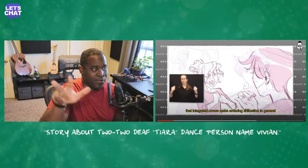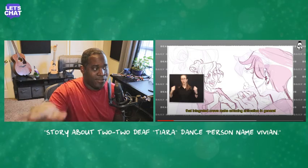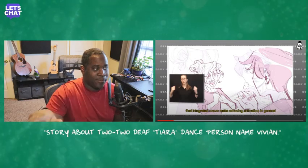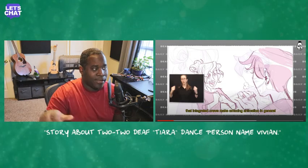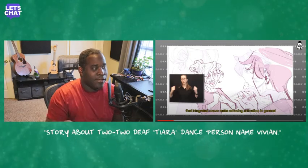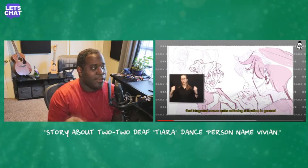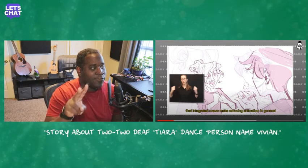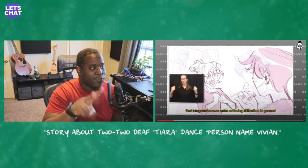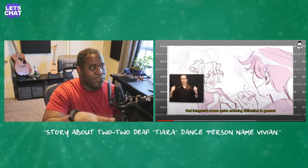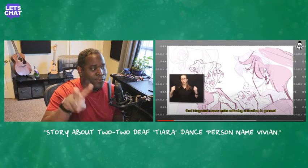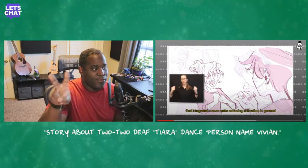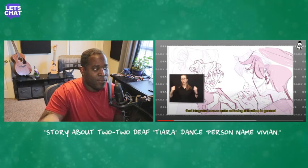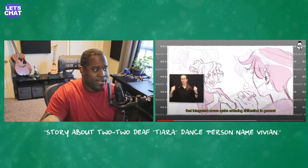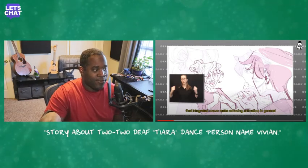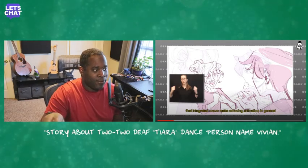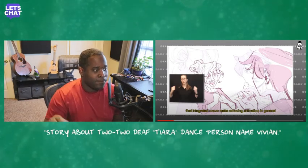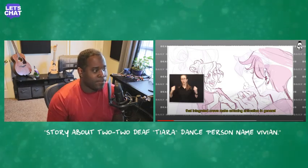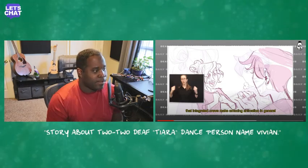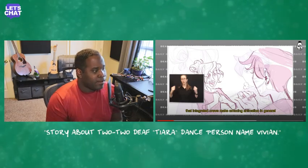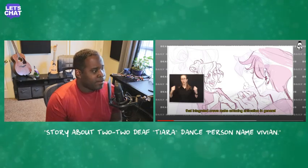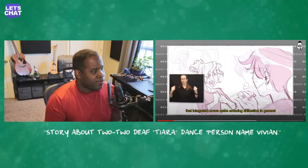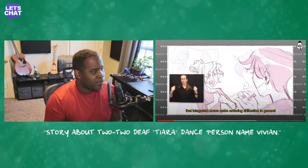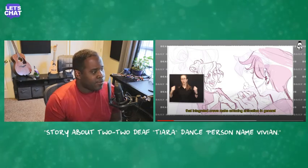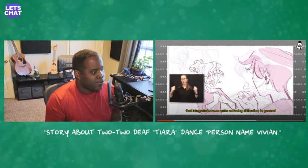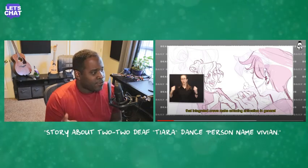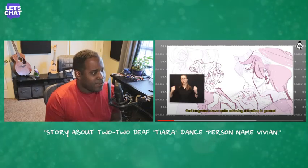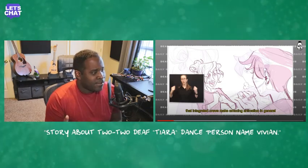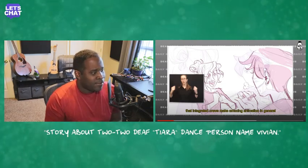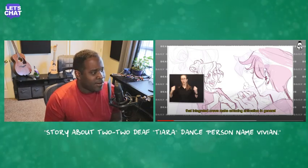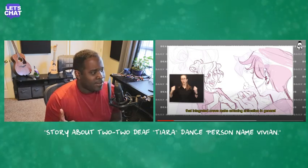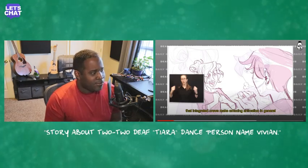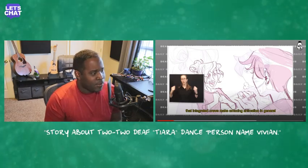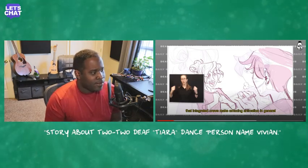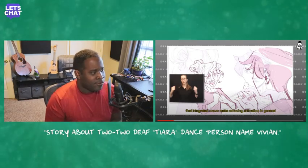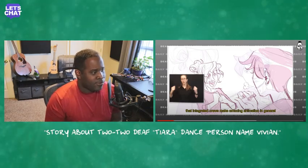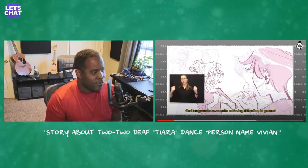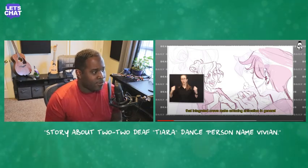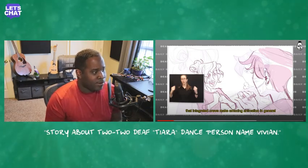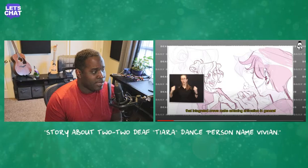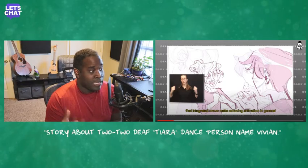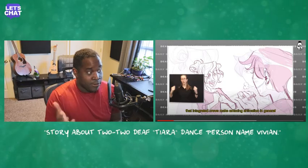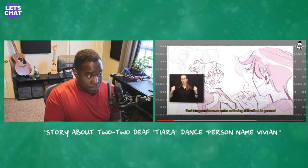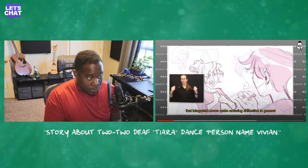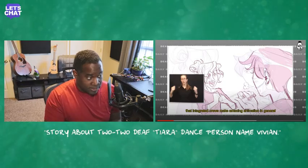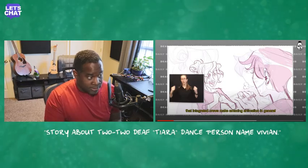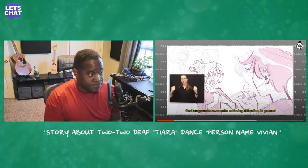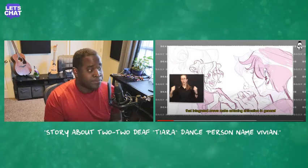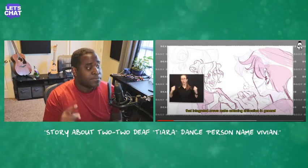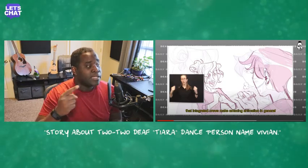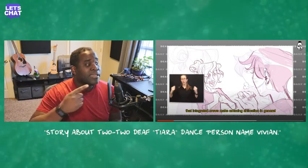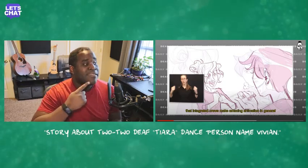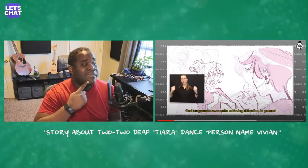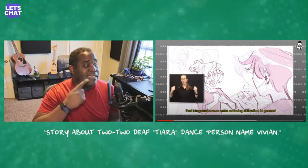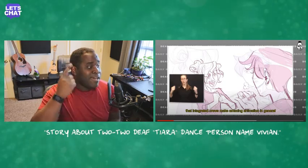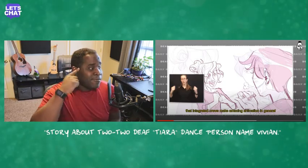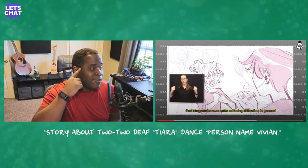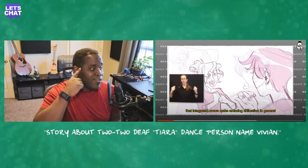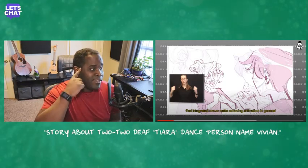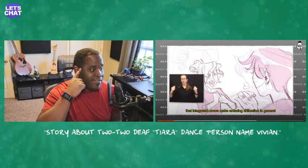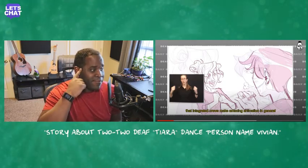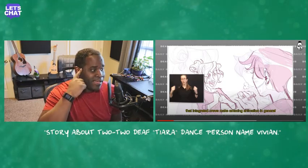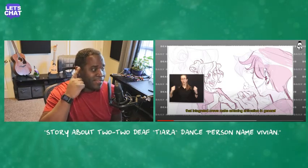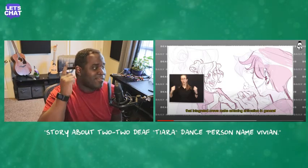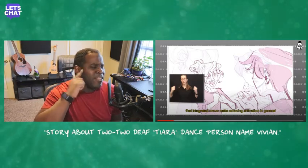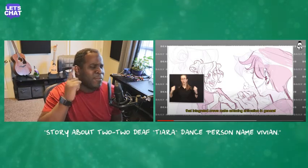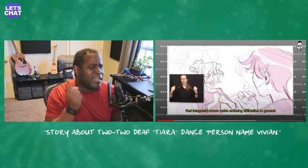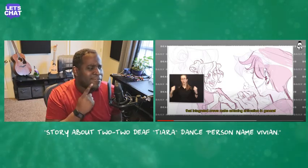you do 33. So she's doing 22. So the story is about a 22-year-old, deaf, she